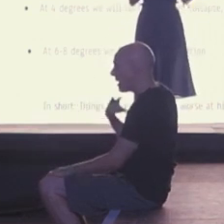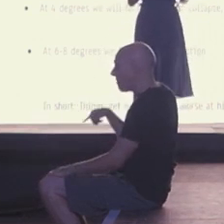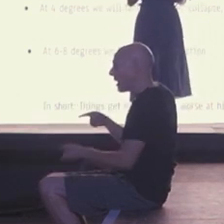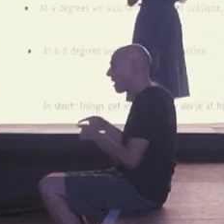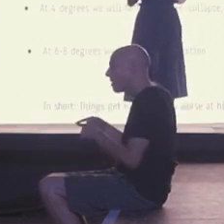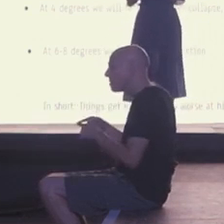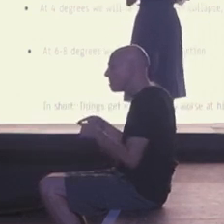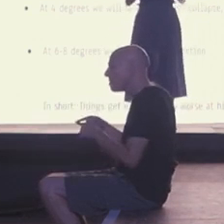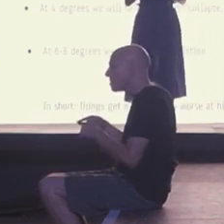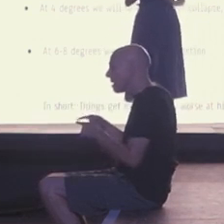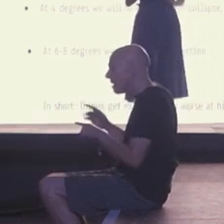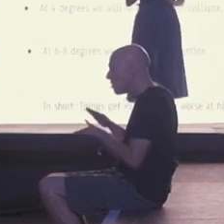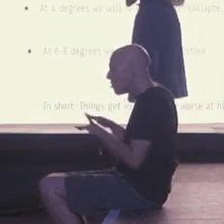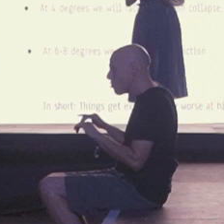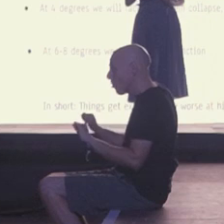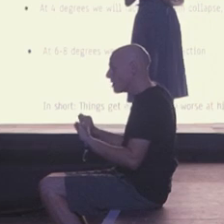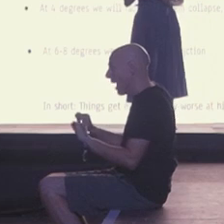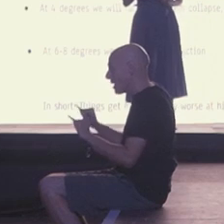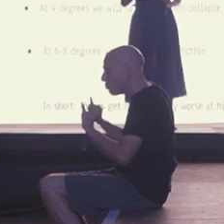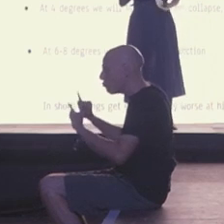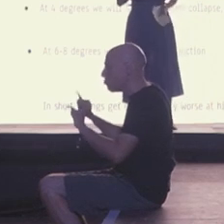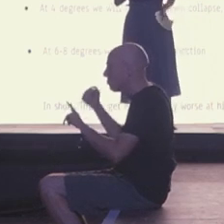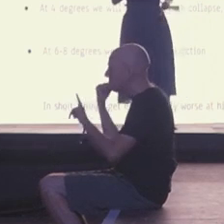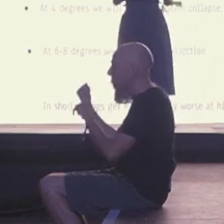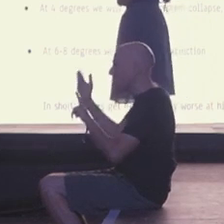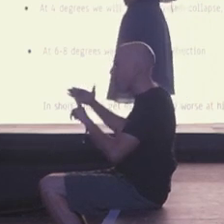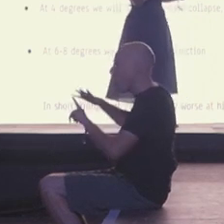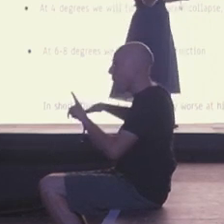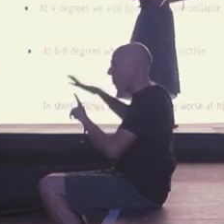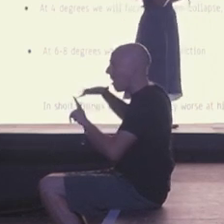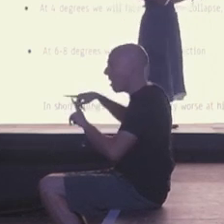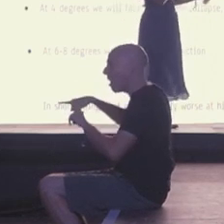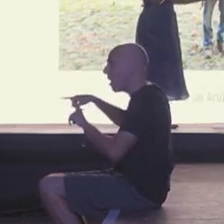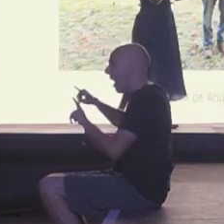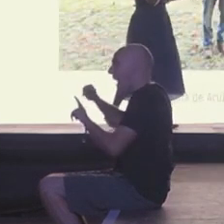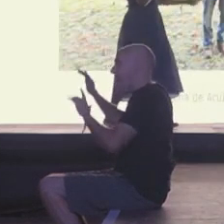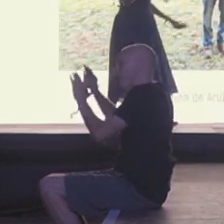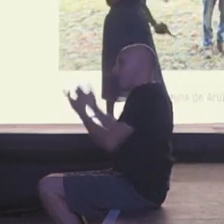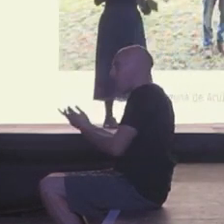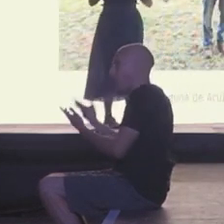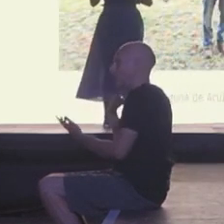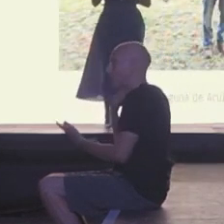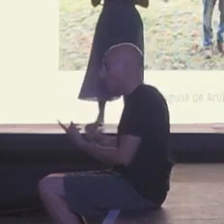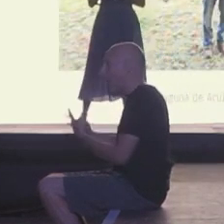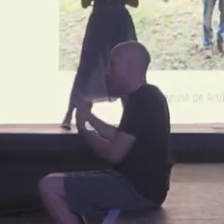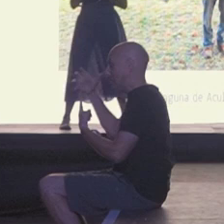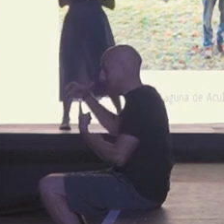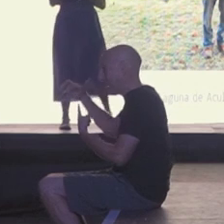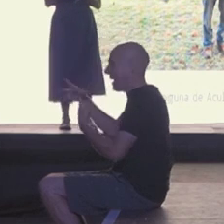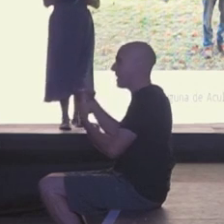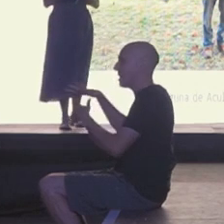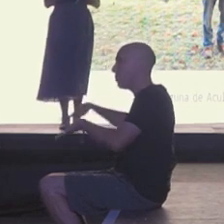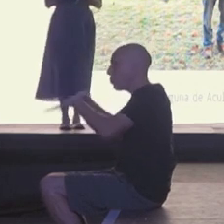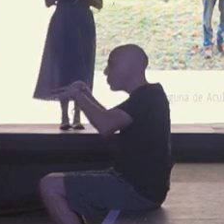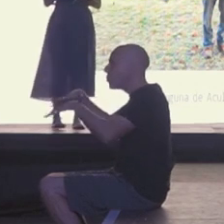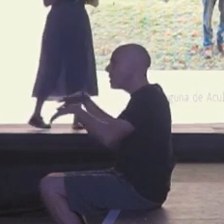where we're yet to feel those impacts. So I want to talk to you a little bit about what is going on in my home country,